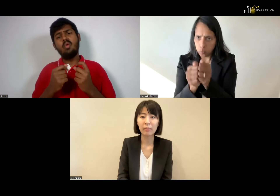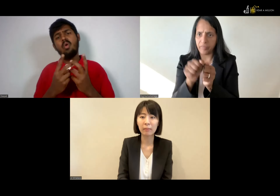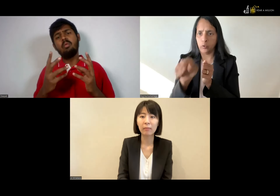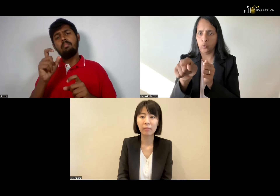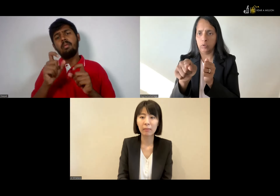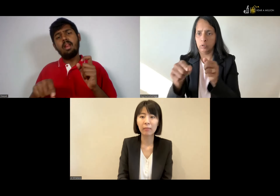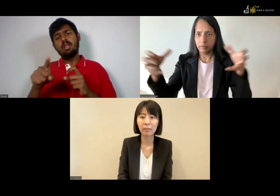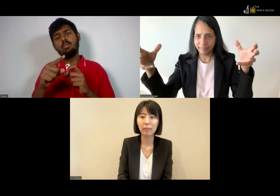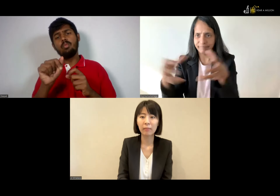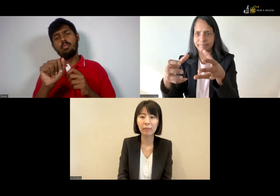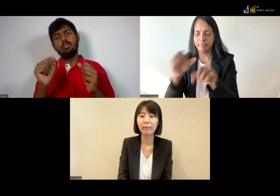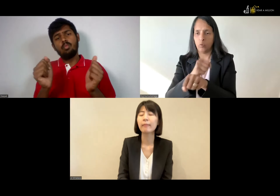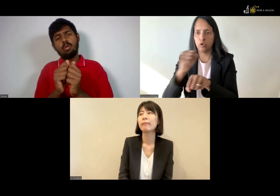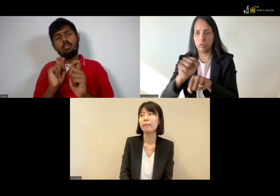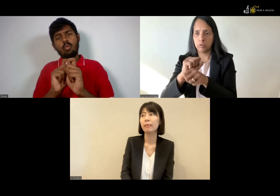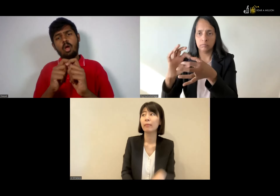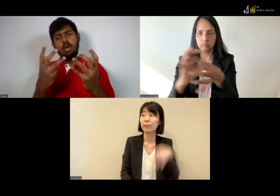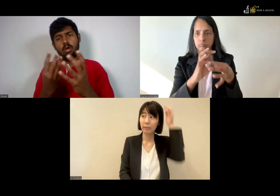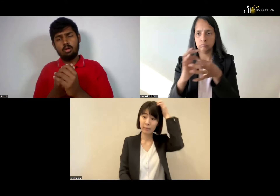How many people were working with you for this?